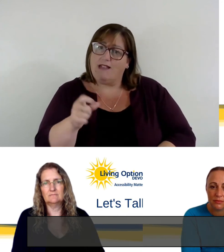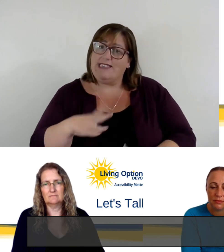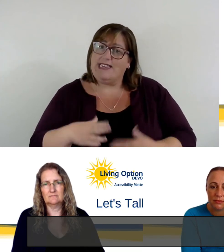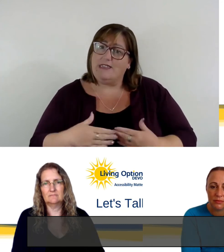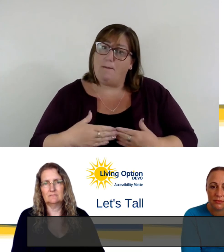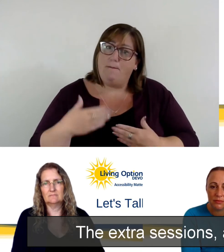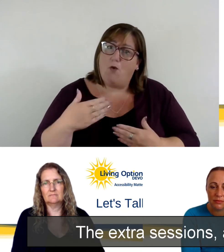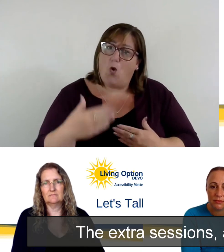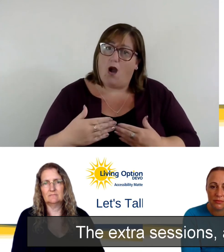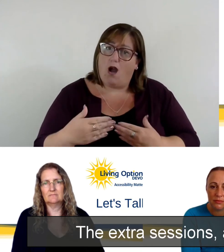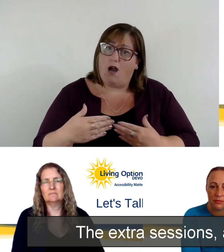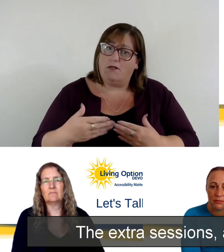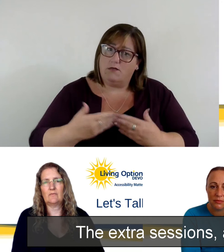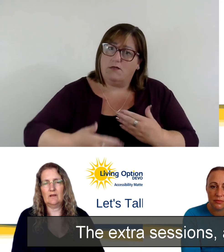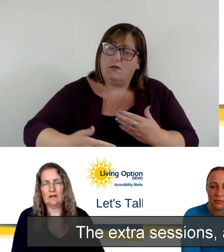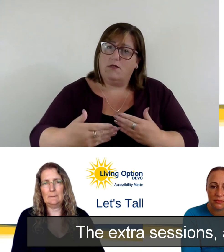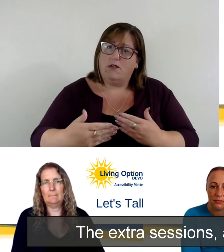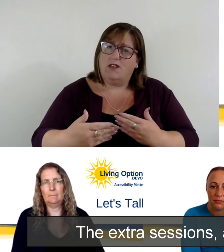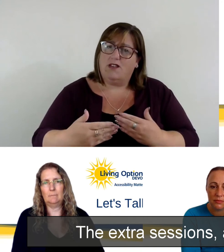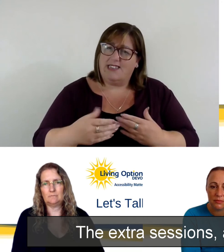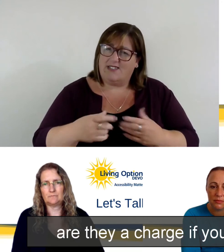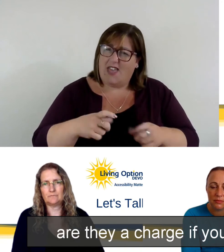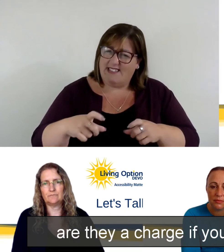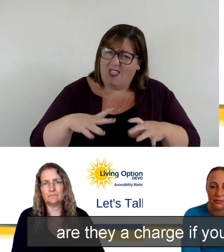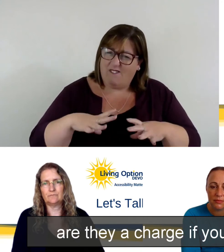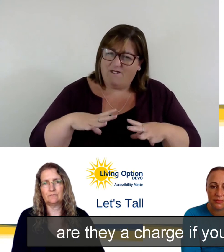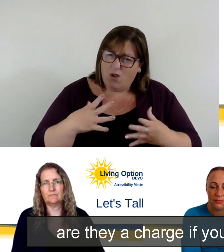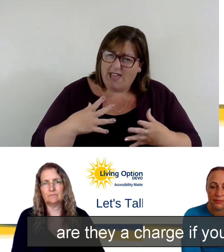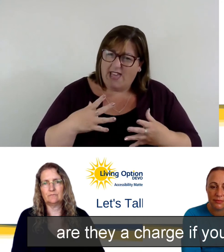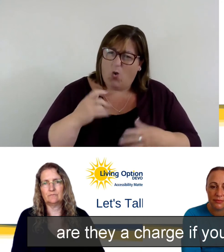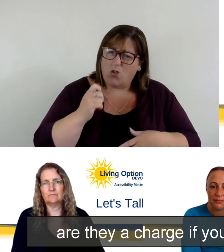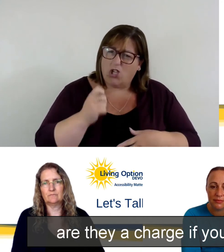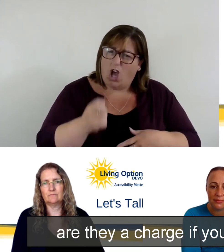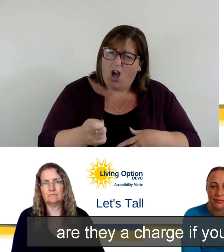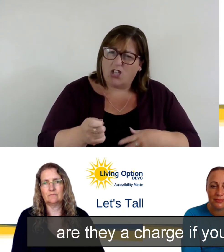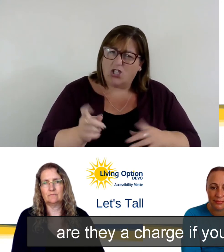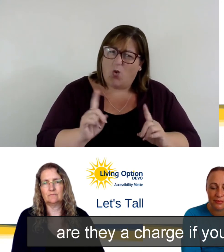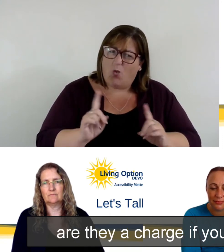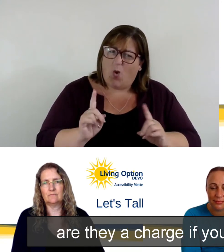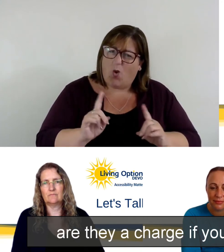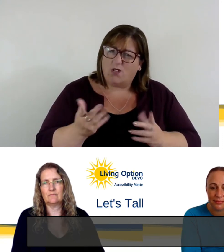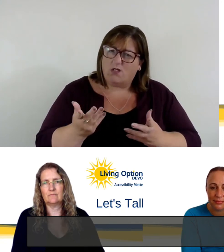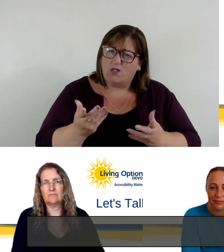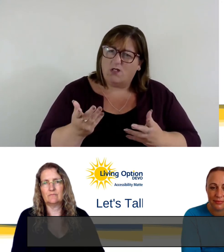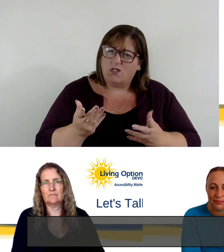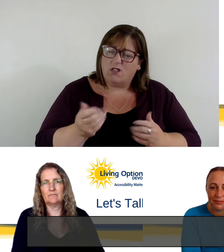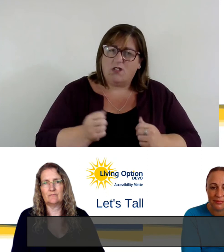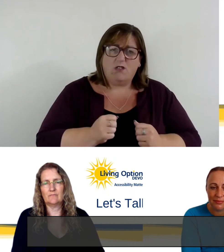Are the extra sessions, are they still free, or are they at a charge if you need more than 6?